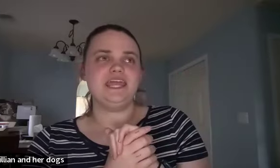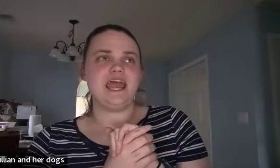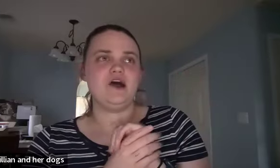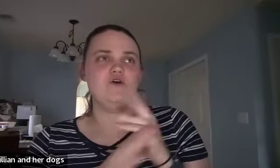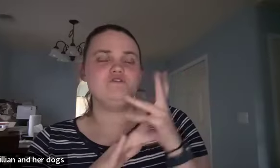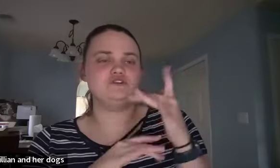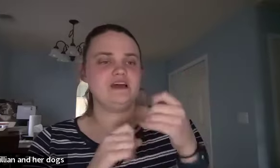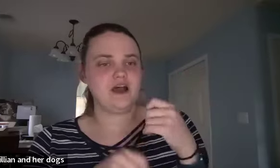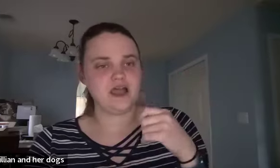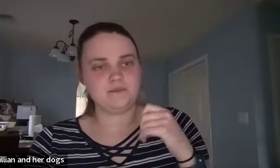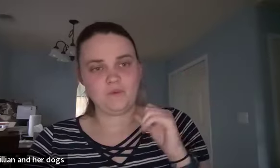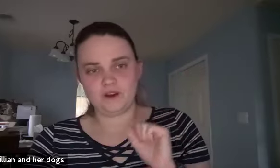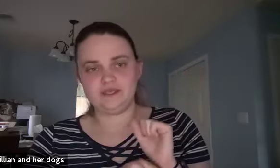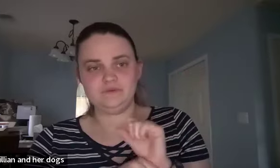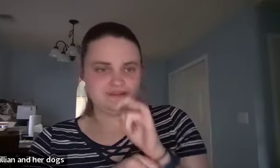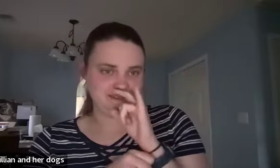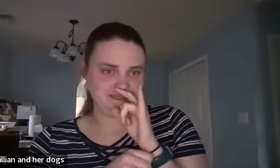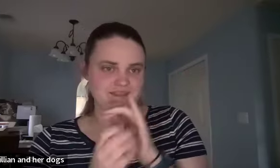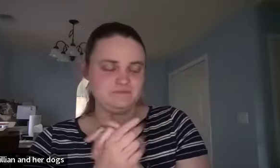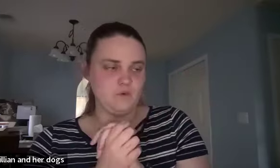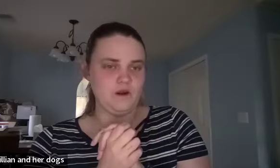then over time, working with kids